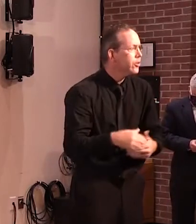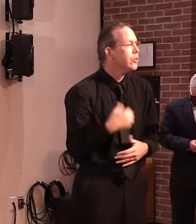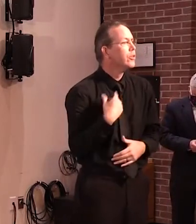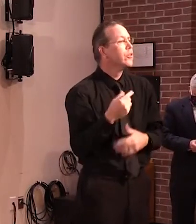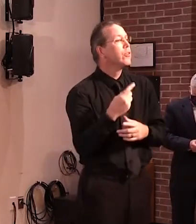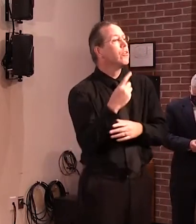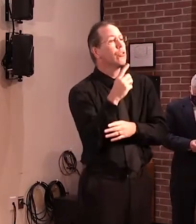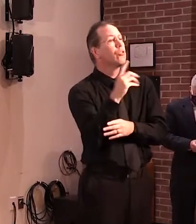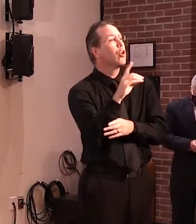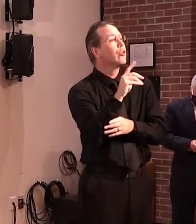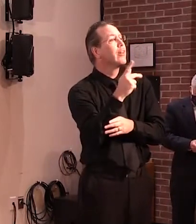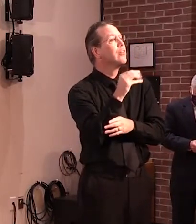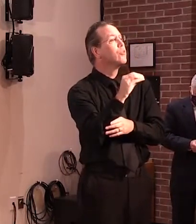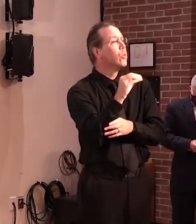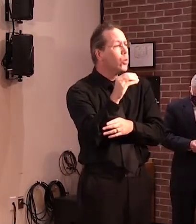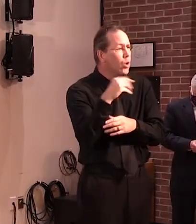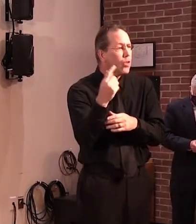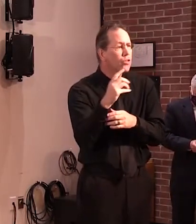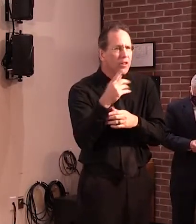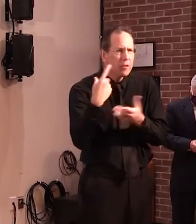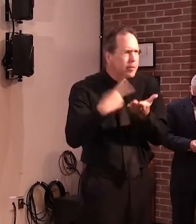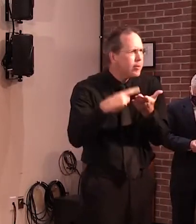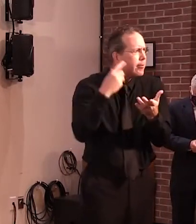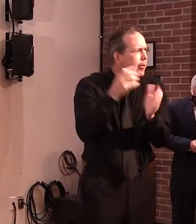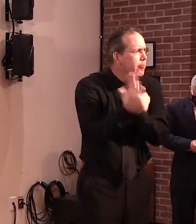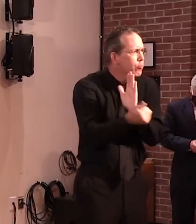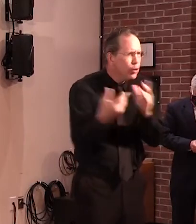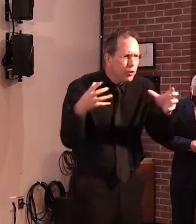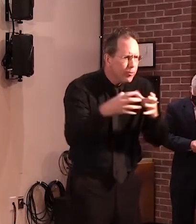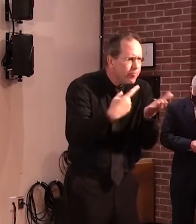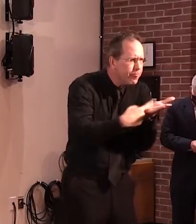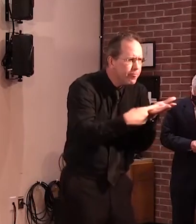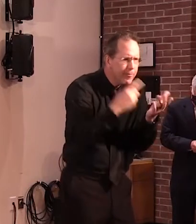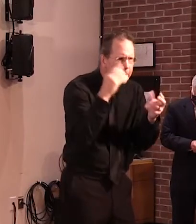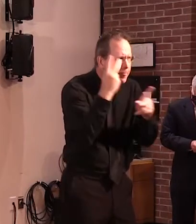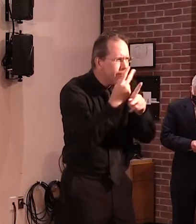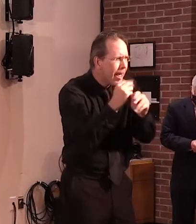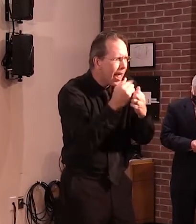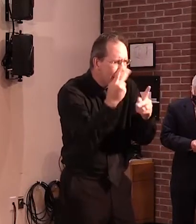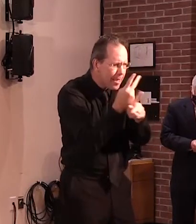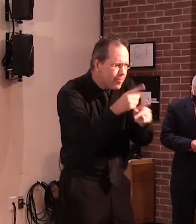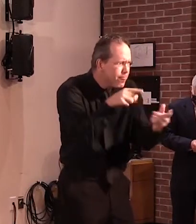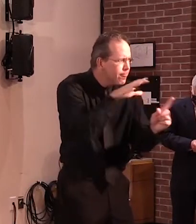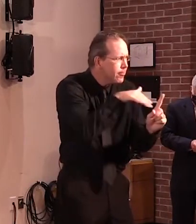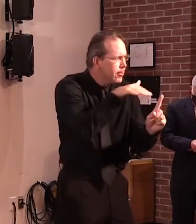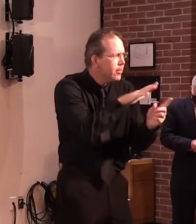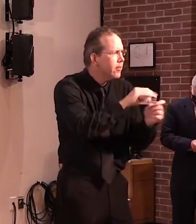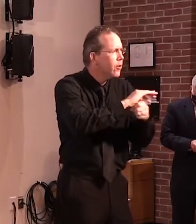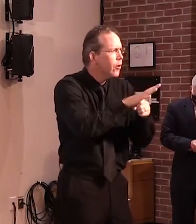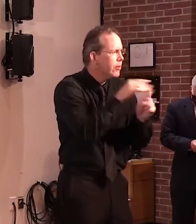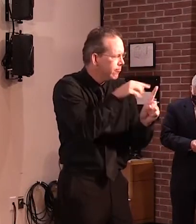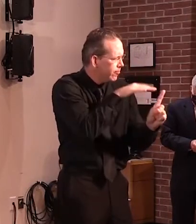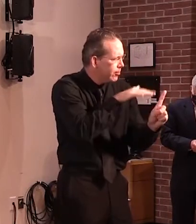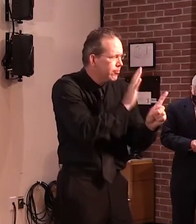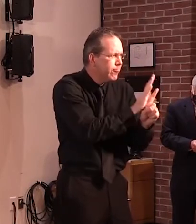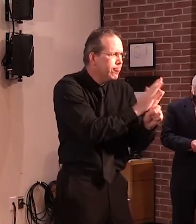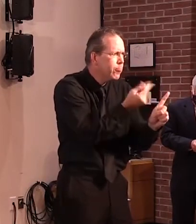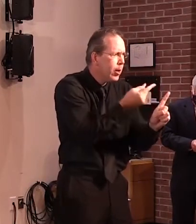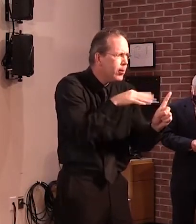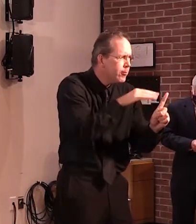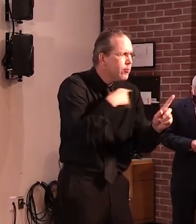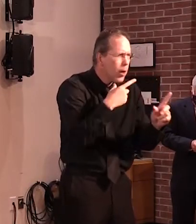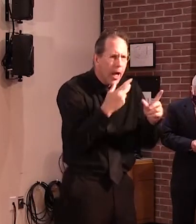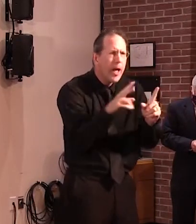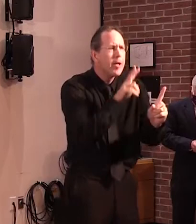and have been learning and adapting to this new virus quickly. That's why each decision we've made has gone through Dr.